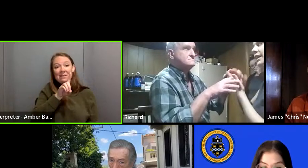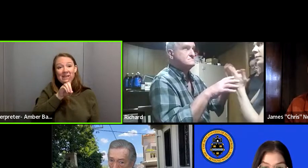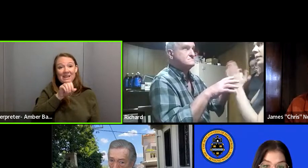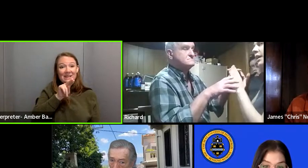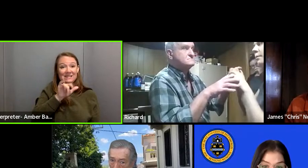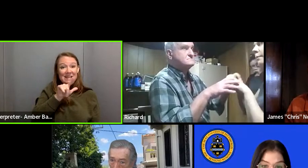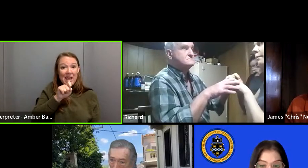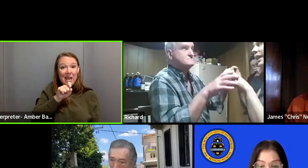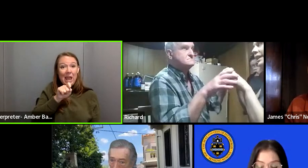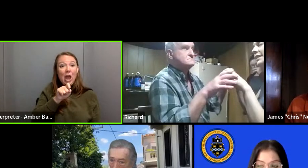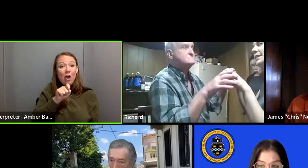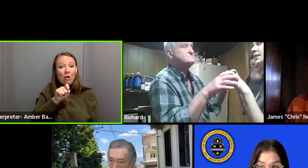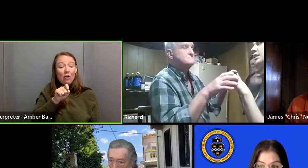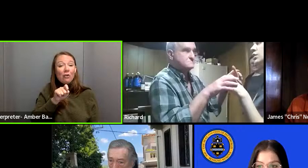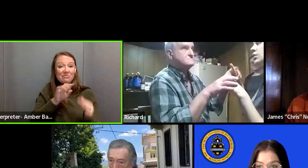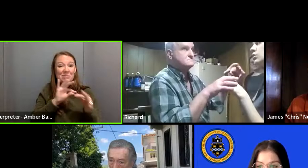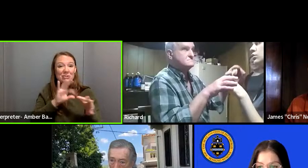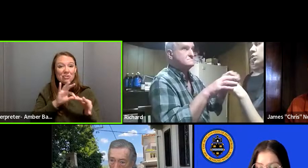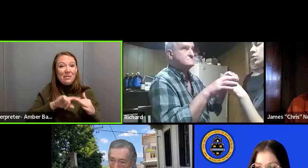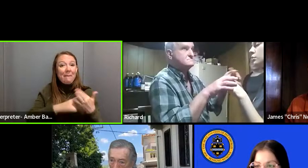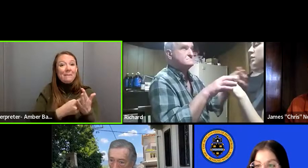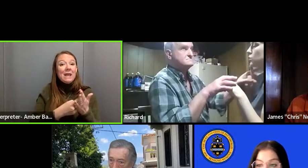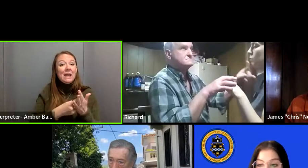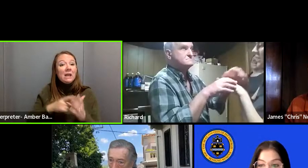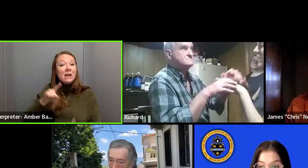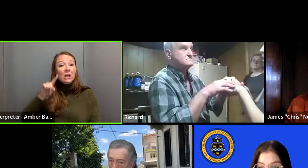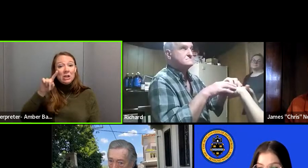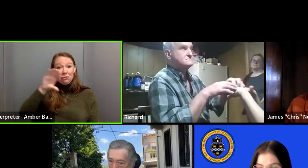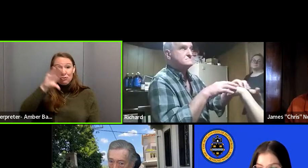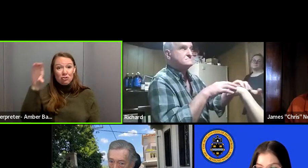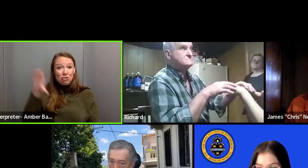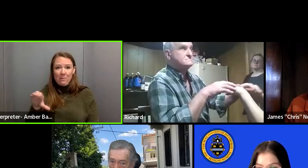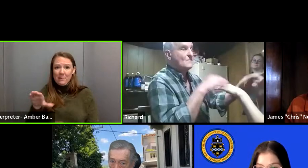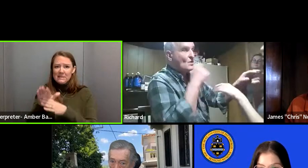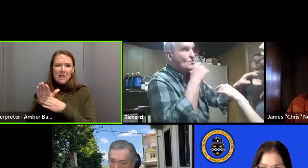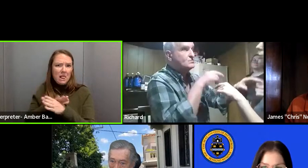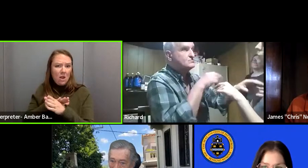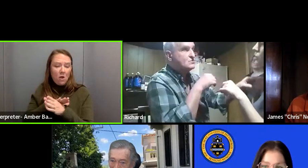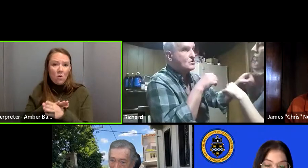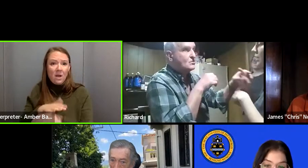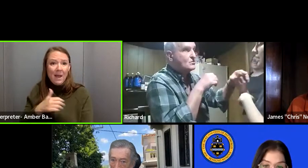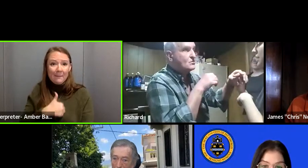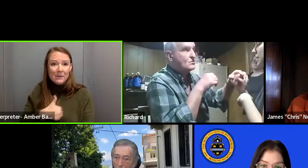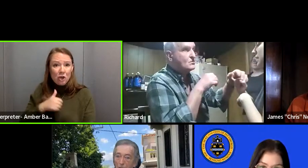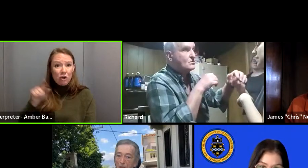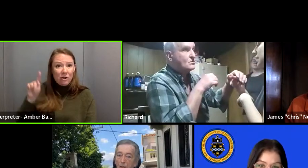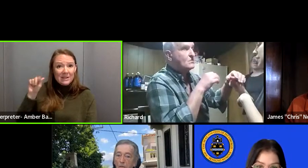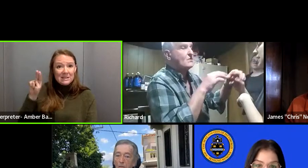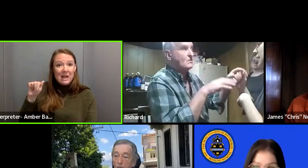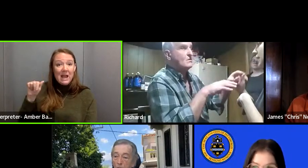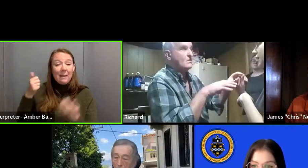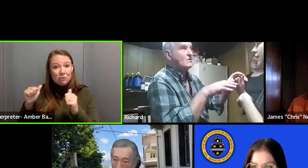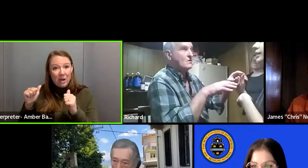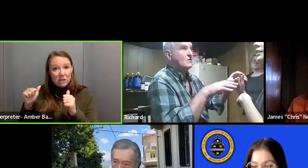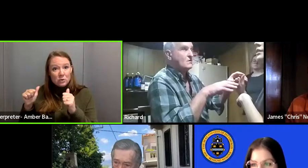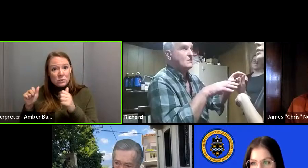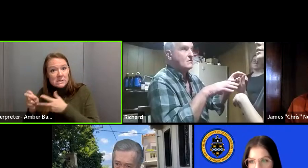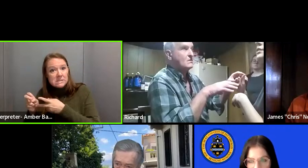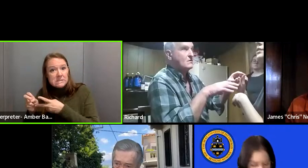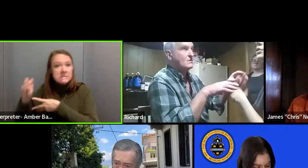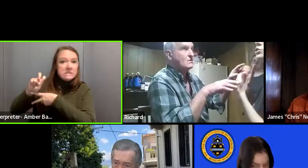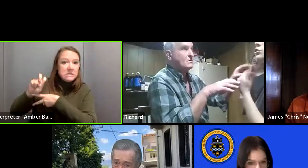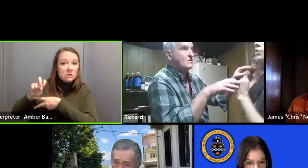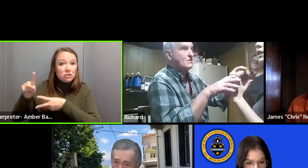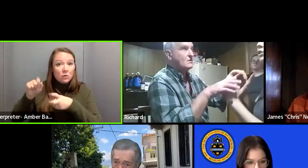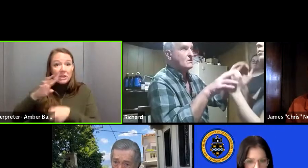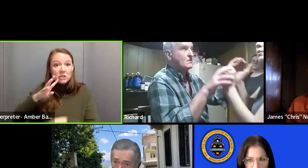is really being slow about moving people over. So my apologies to Tina. We're trying to move her over so she can talk. You want me